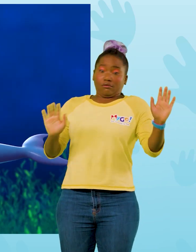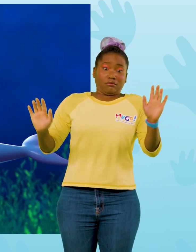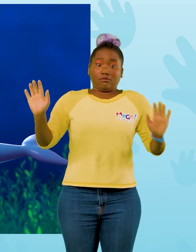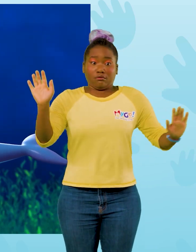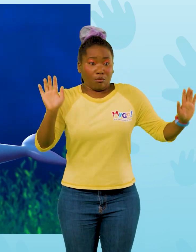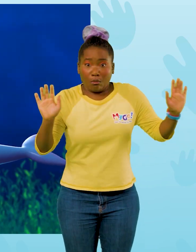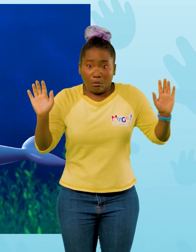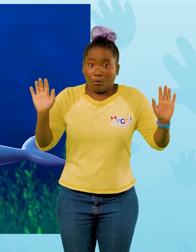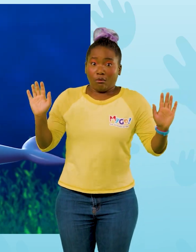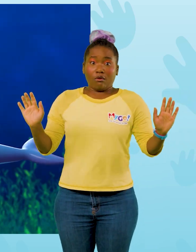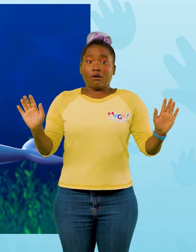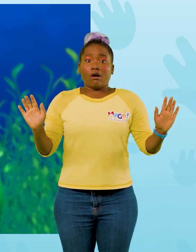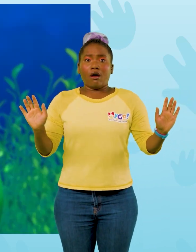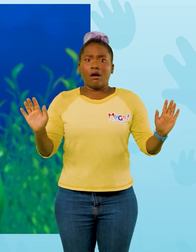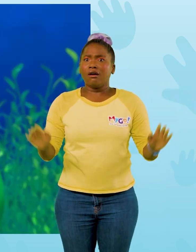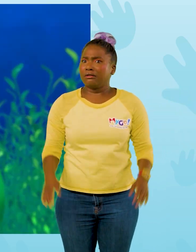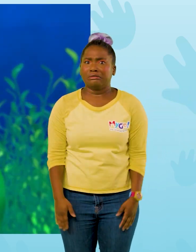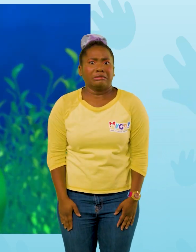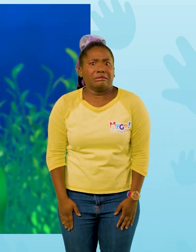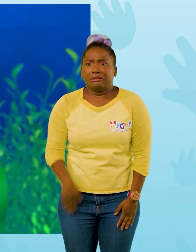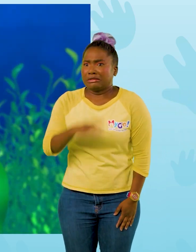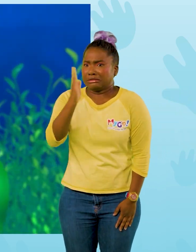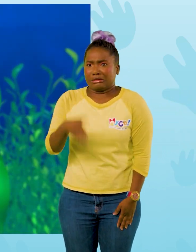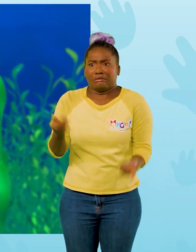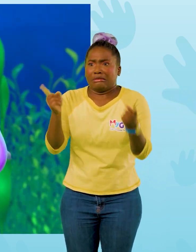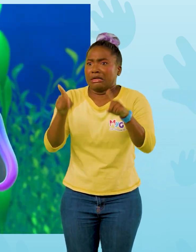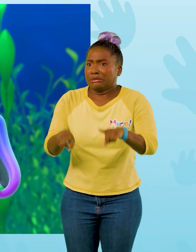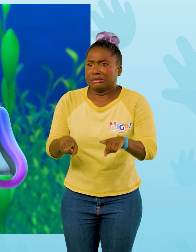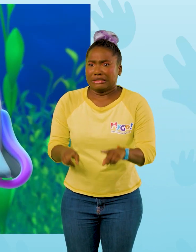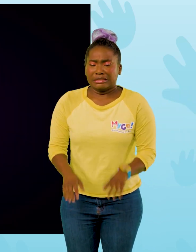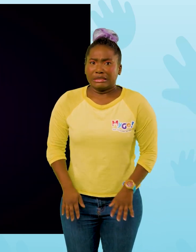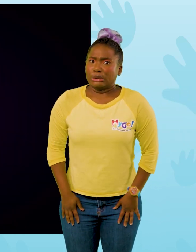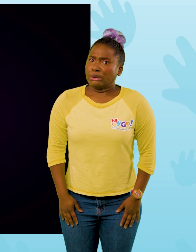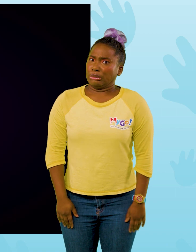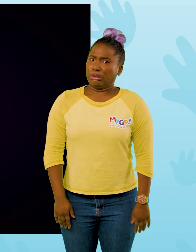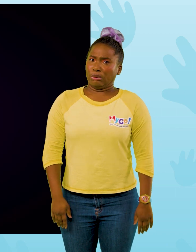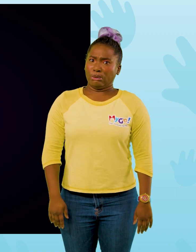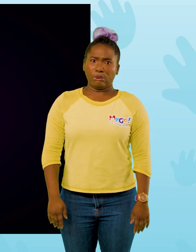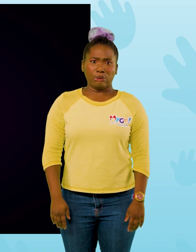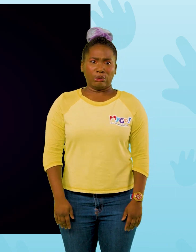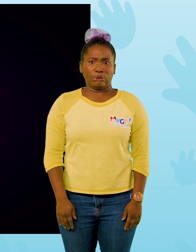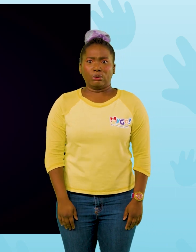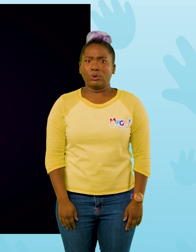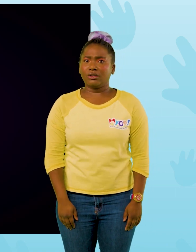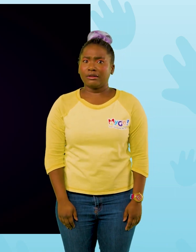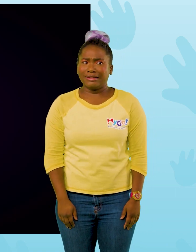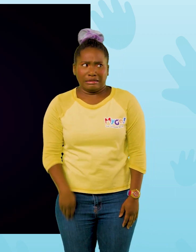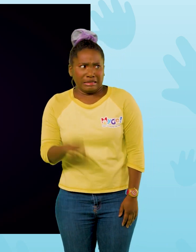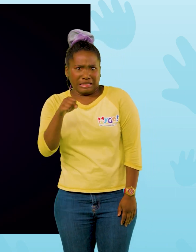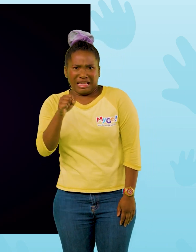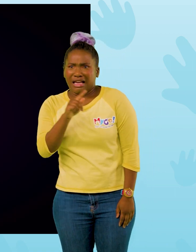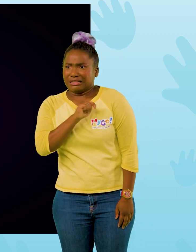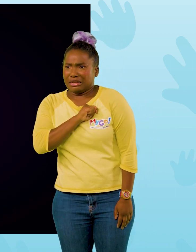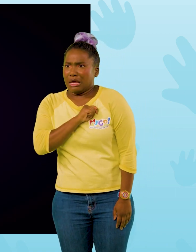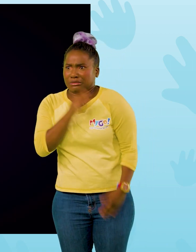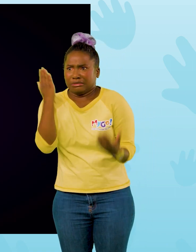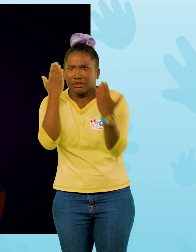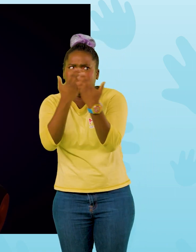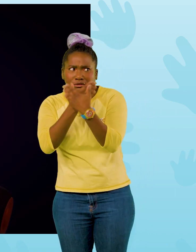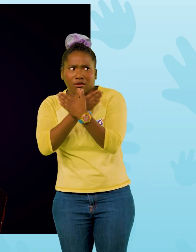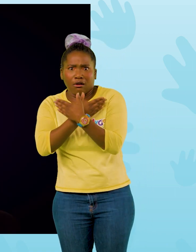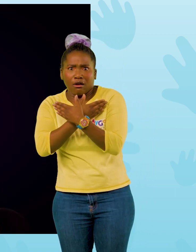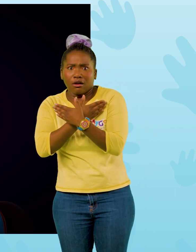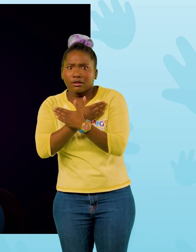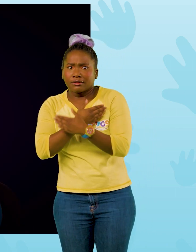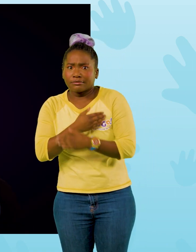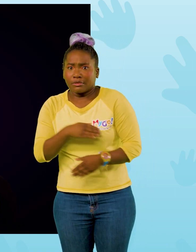Whoa, whoa, whoa! Oh no, this never happens. Yeah, Tabs, it is dark in